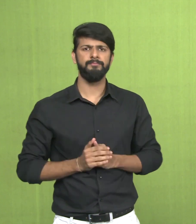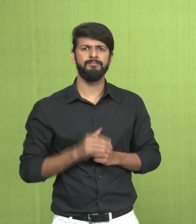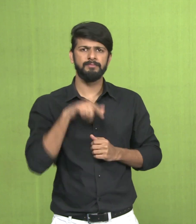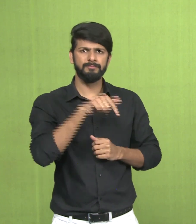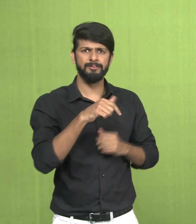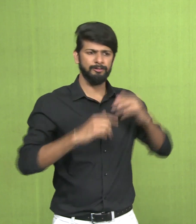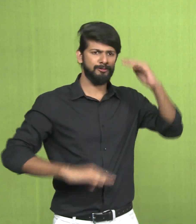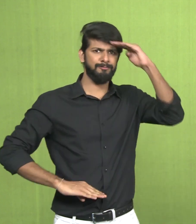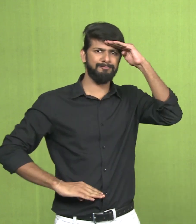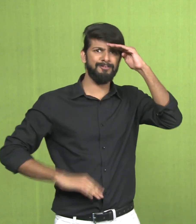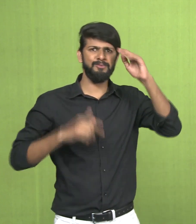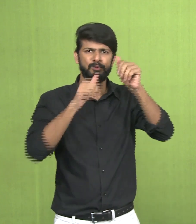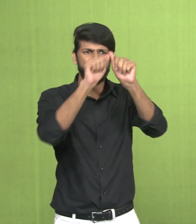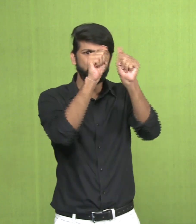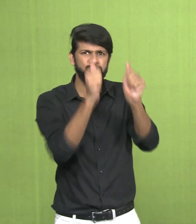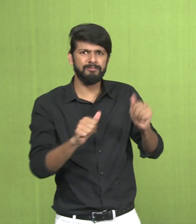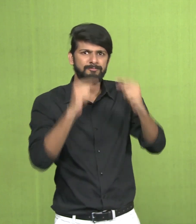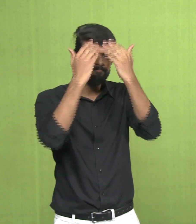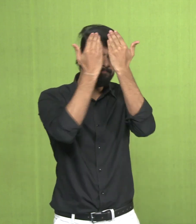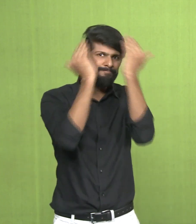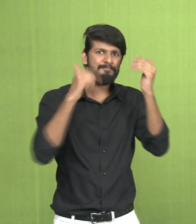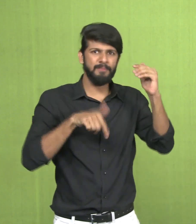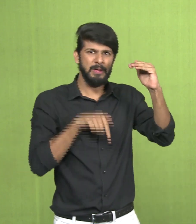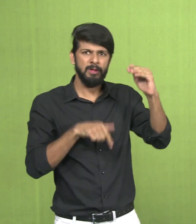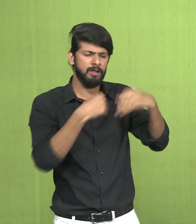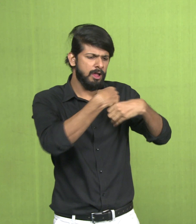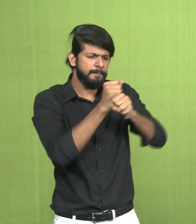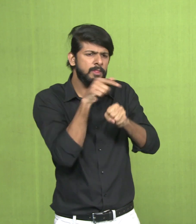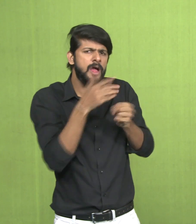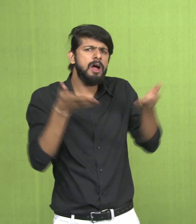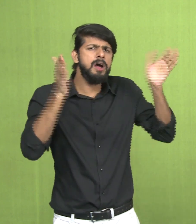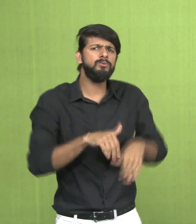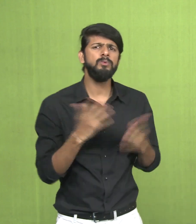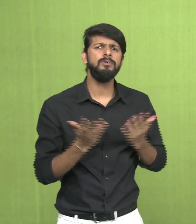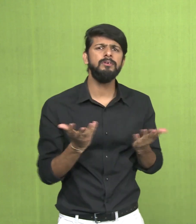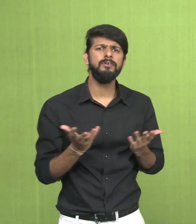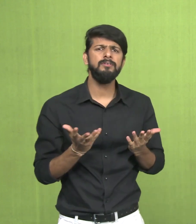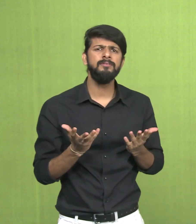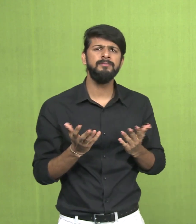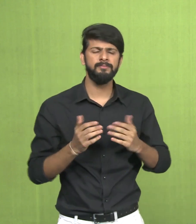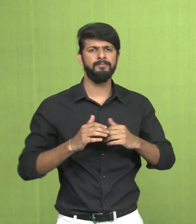Questions. The first question, what is the priest bust made of?